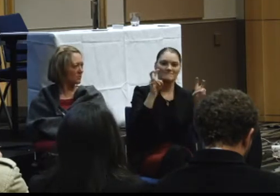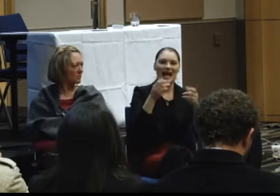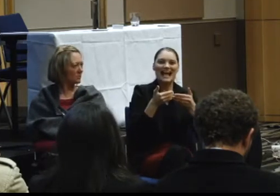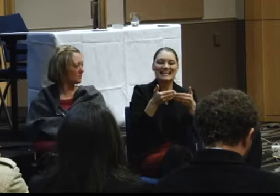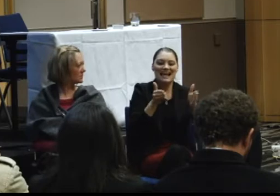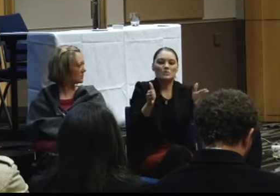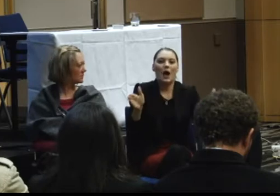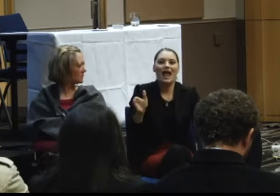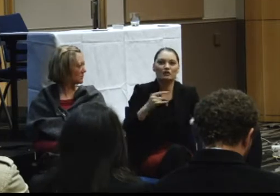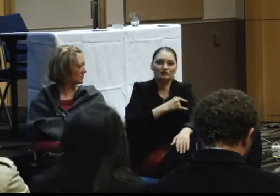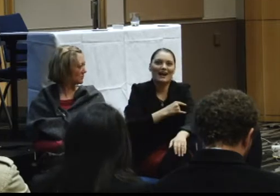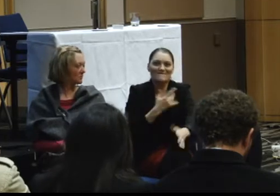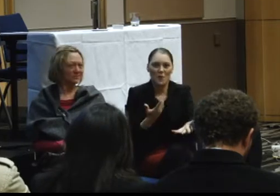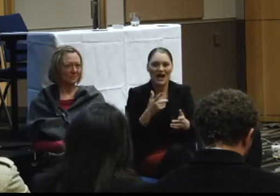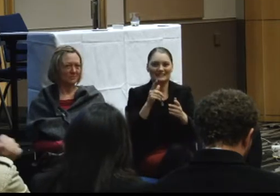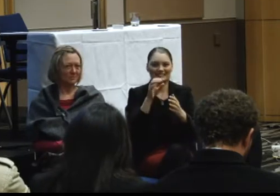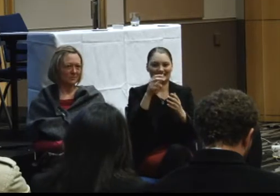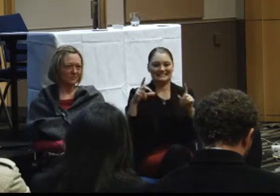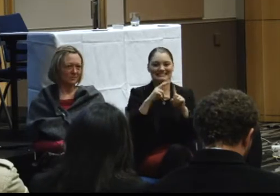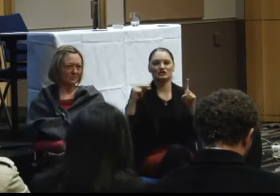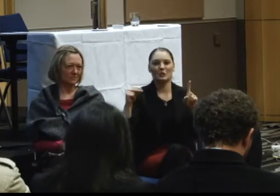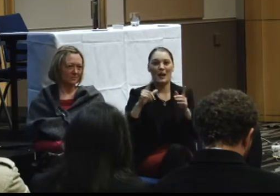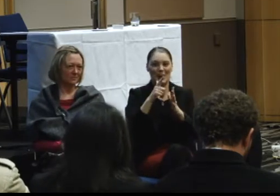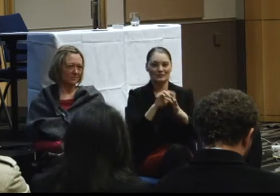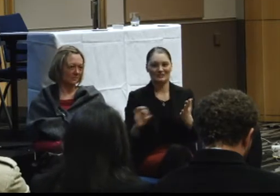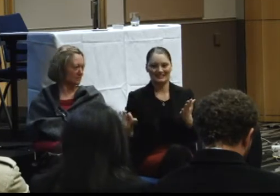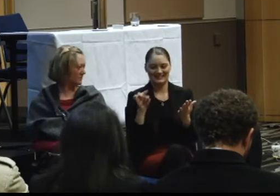drug, you know, for digital literacy. And